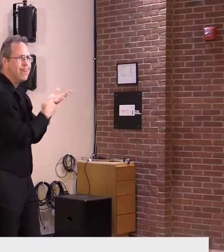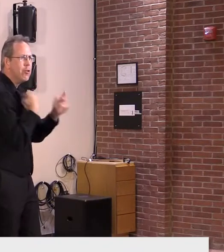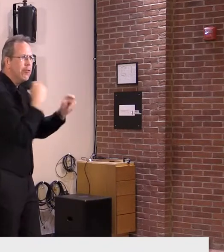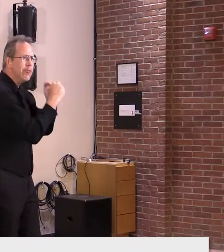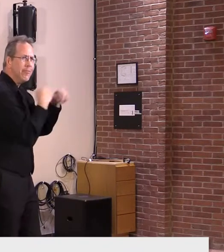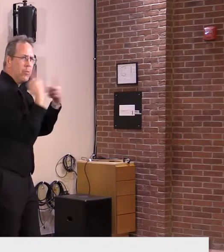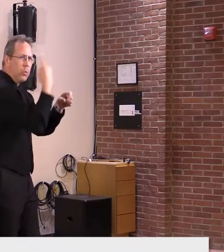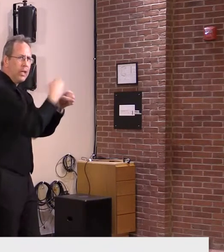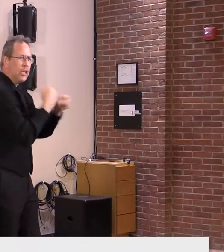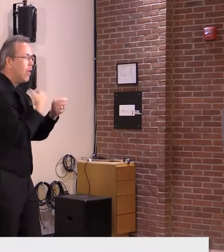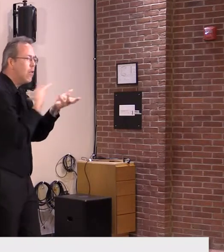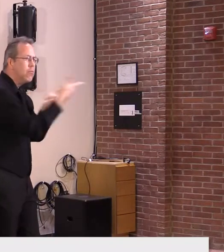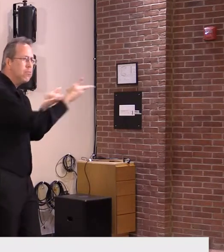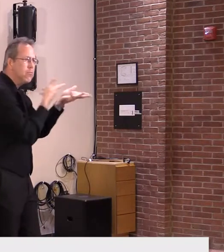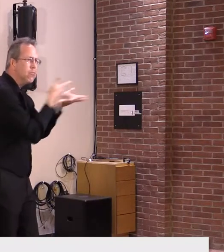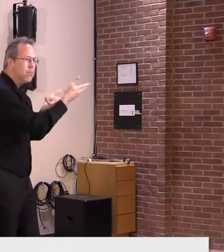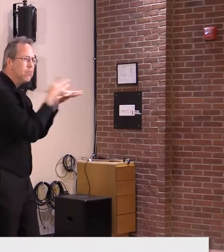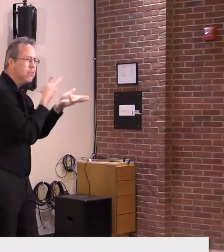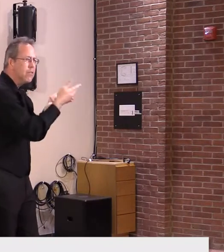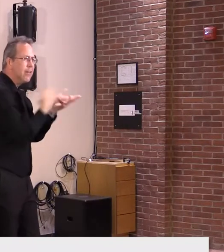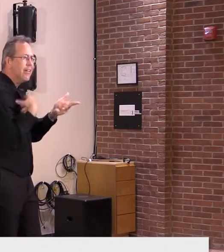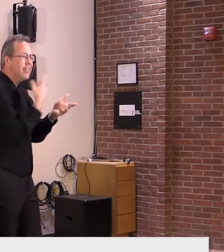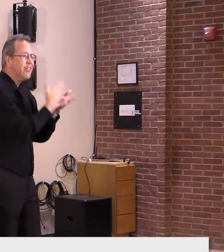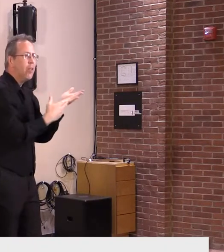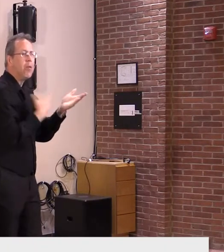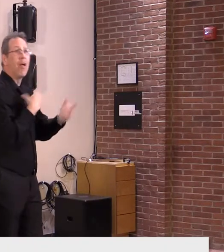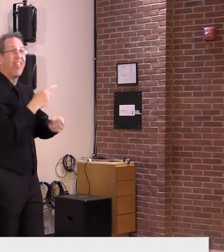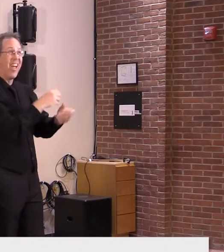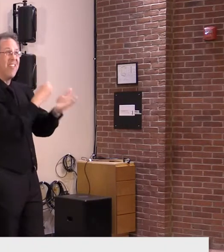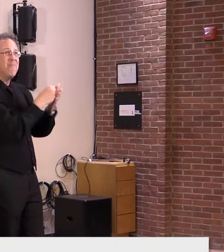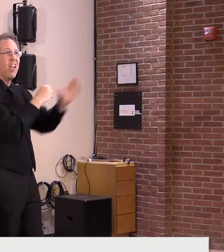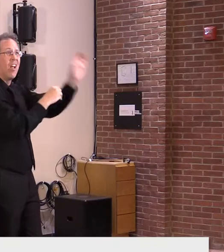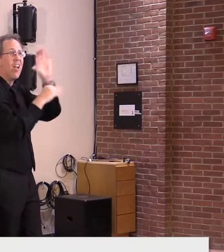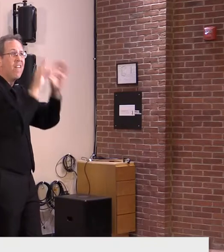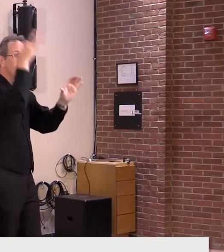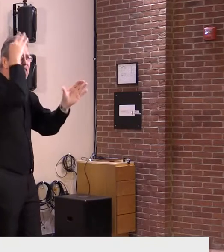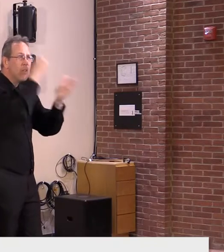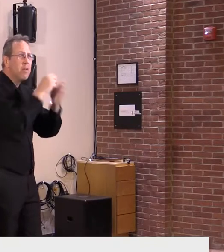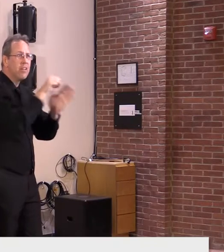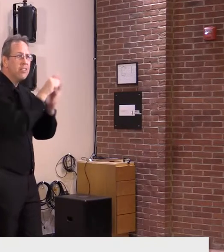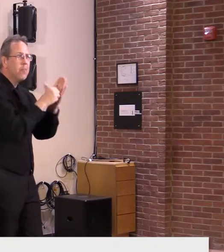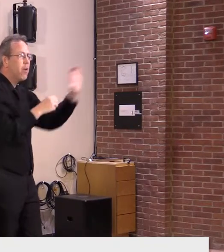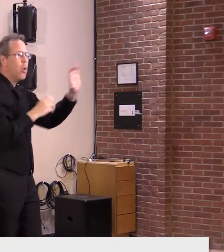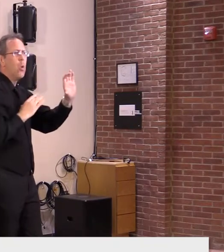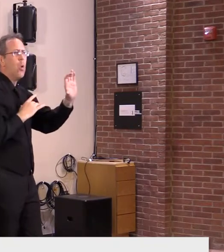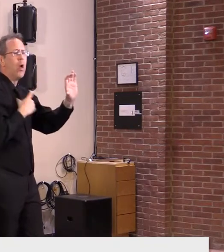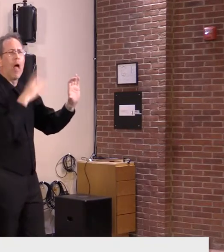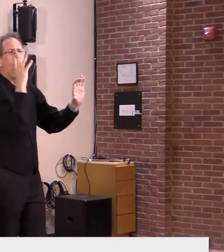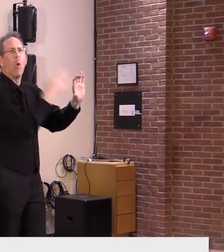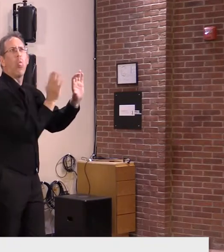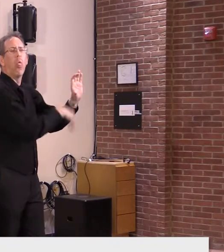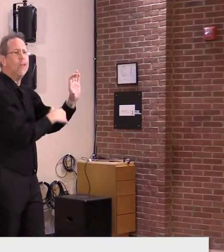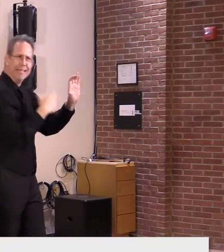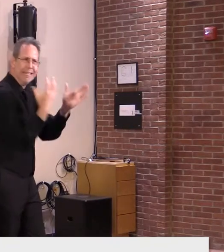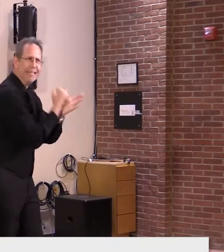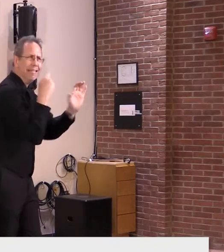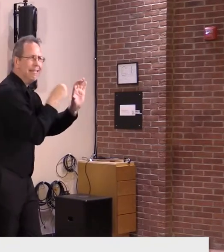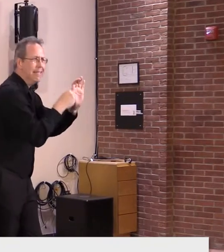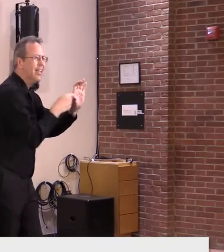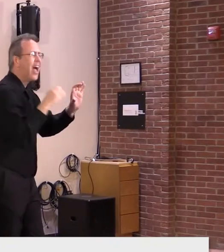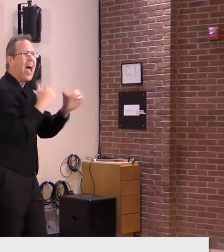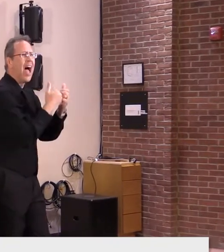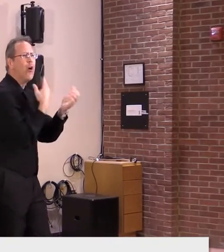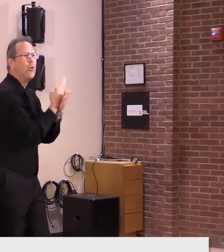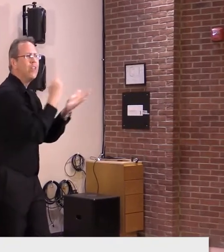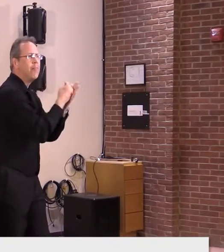can't squander this once-in-a-lifetime opportunity and about how to make the most impactful, transformative investments that will get